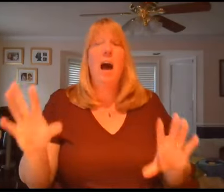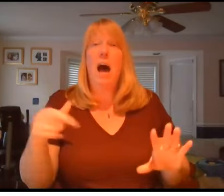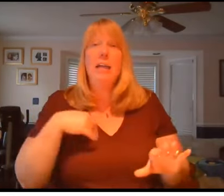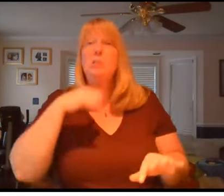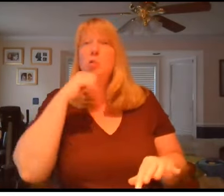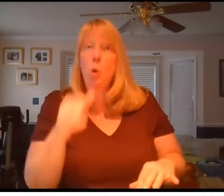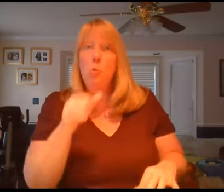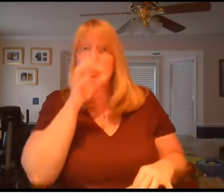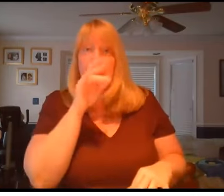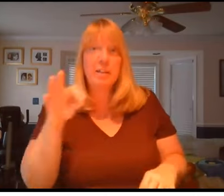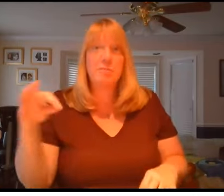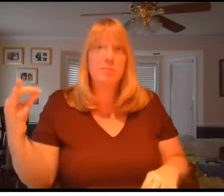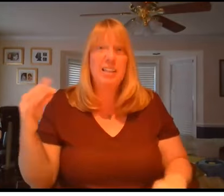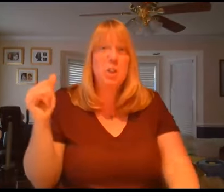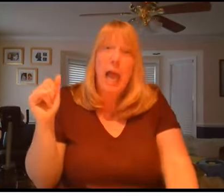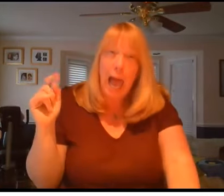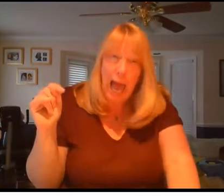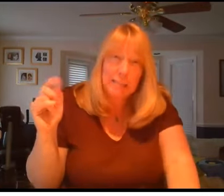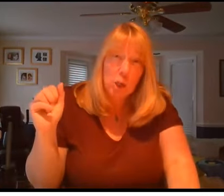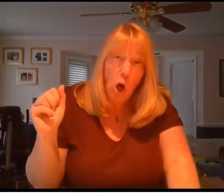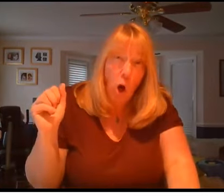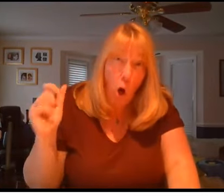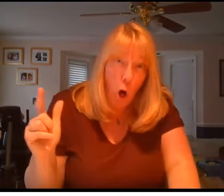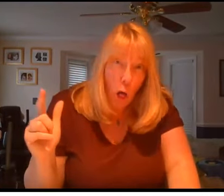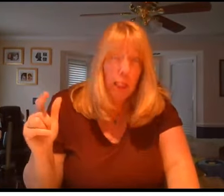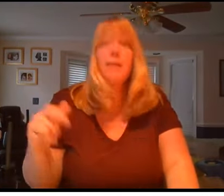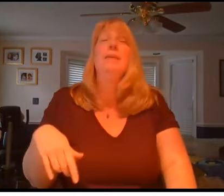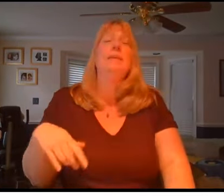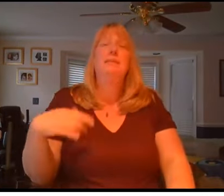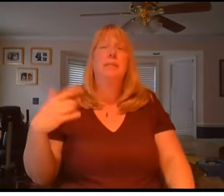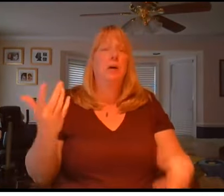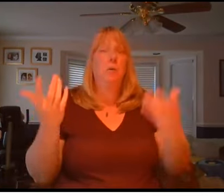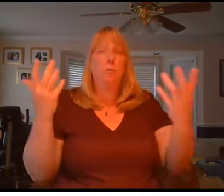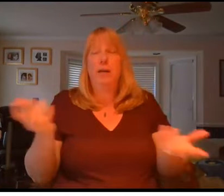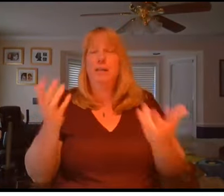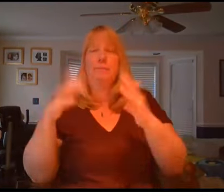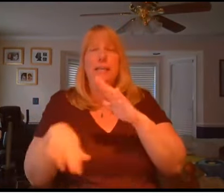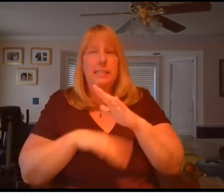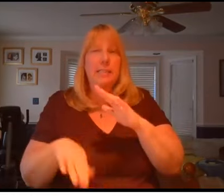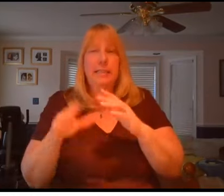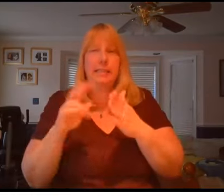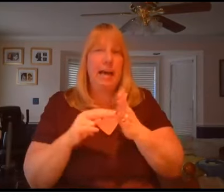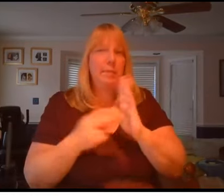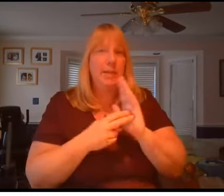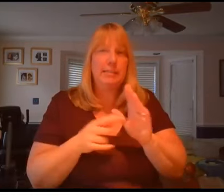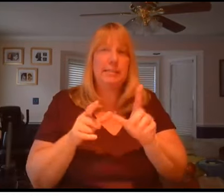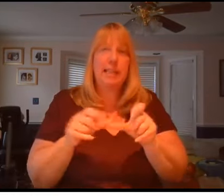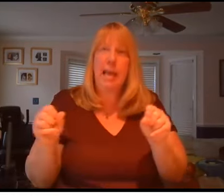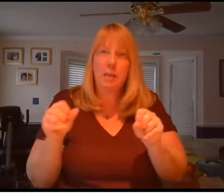LSF. I don't speak French at all. But it basically